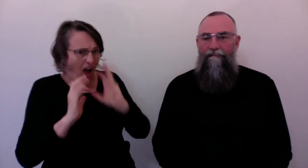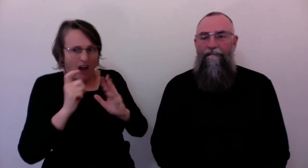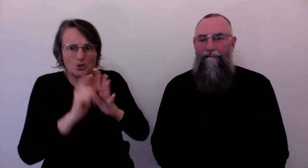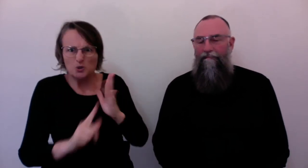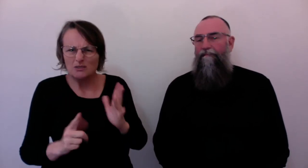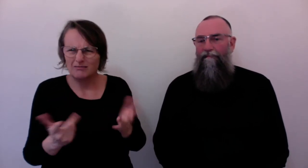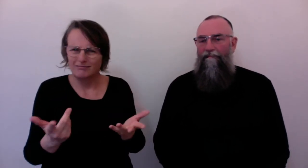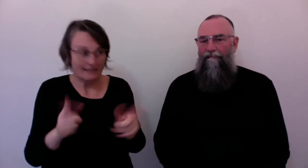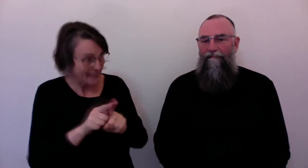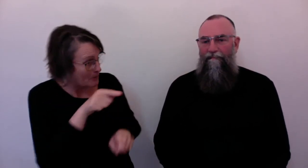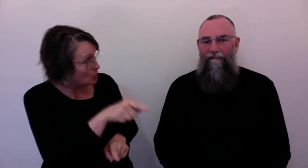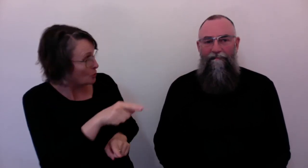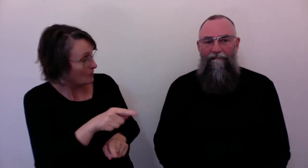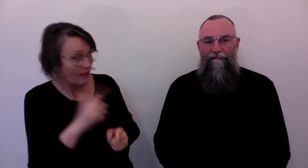it similar for you? Did you have help, support?